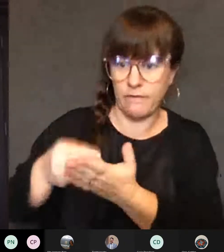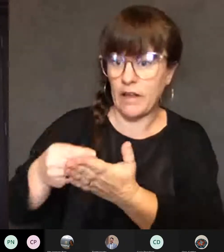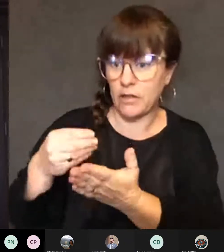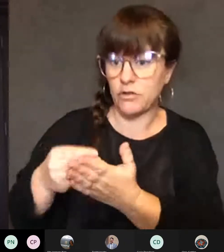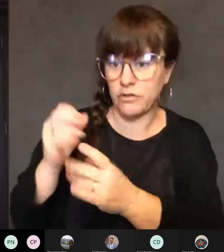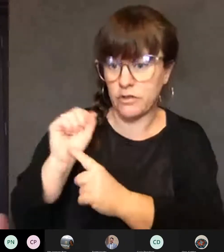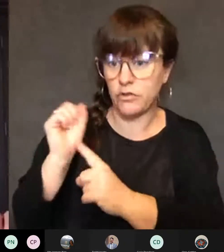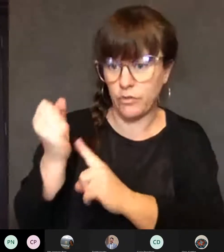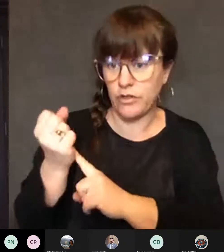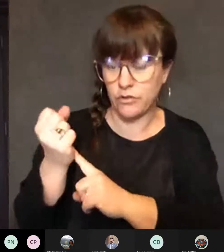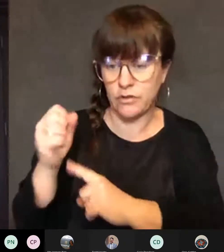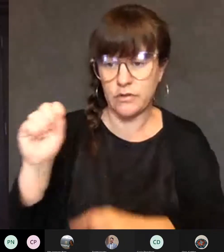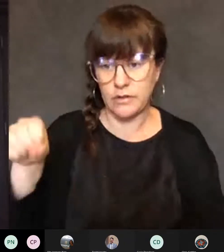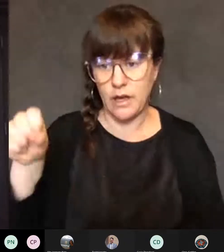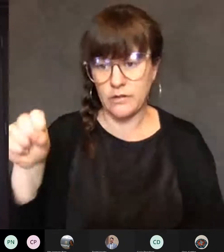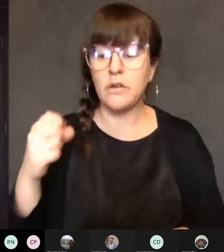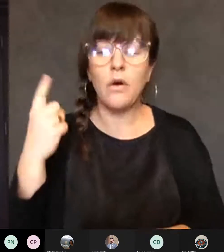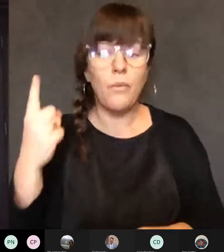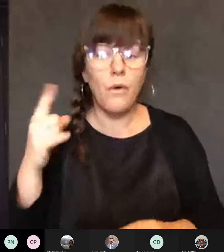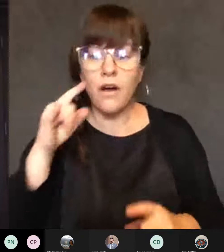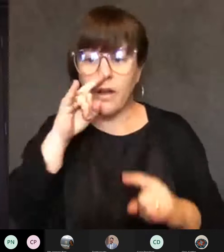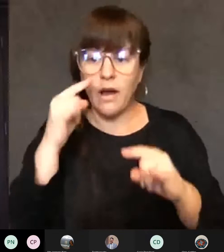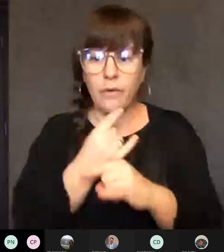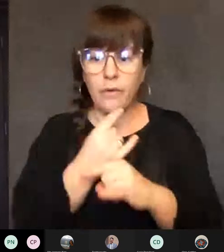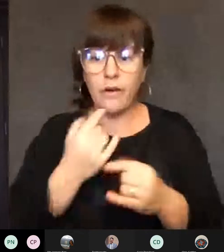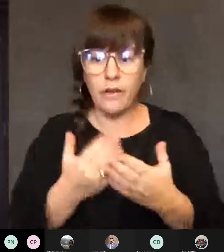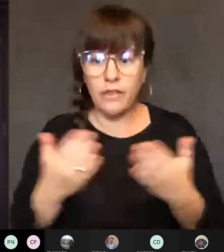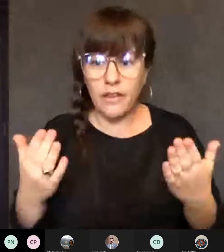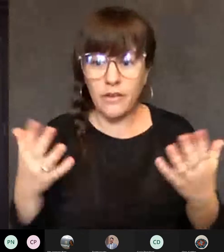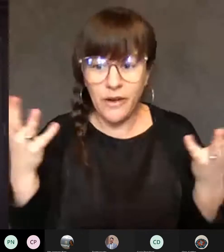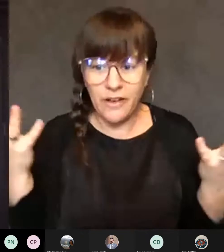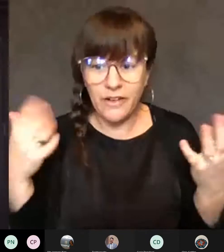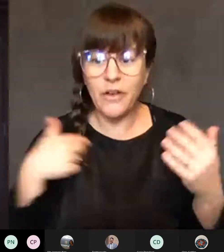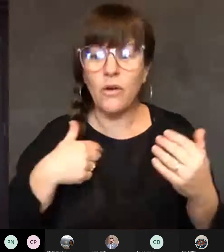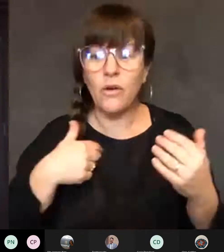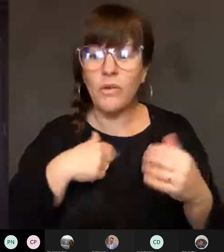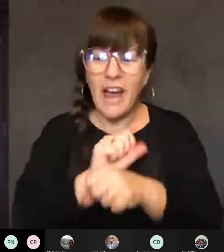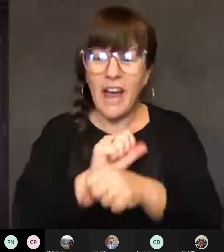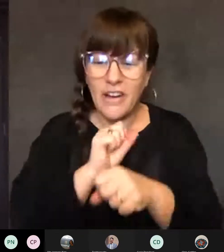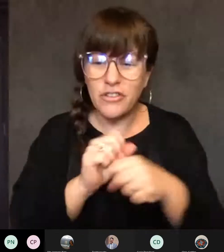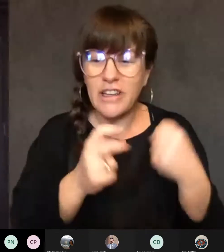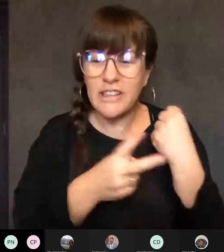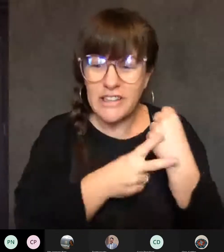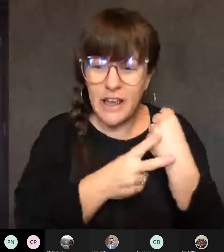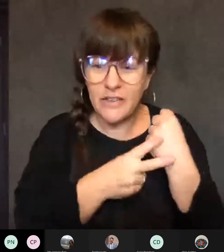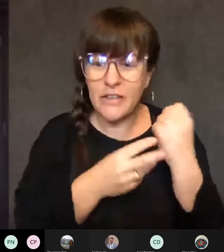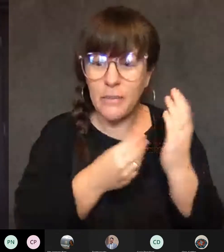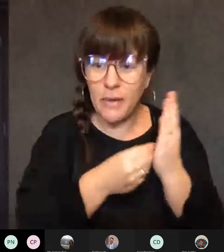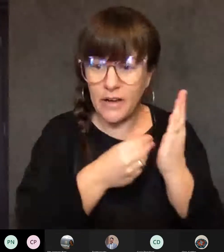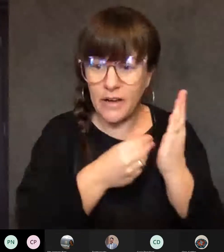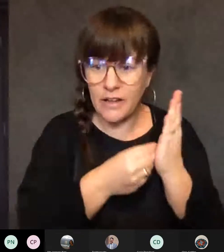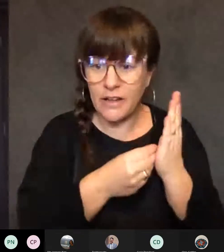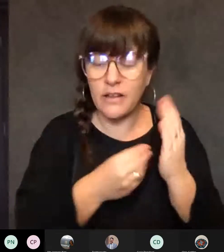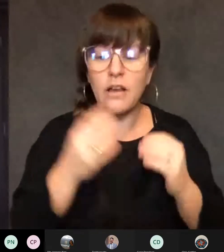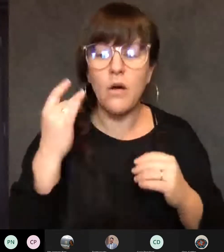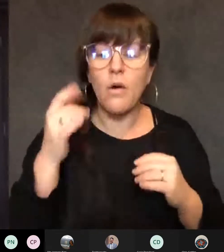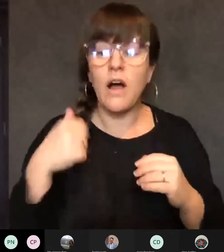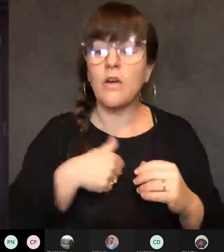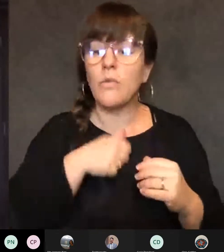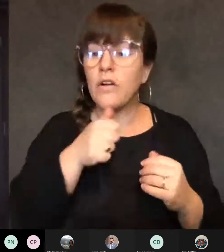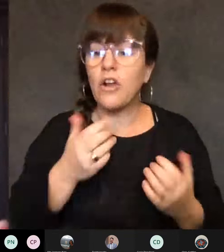ironic things is that we have actually saved money by not offering a lot of our